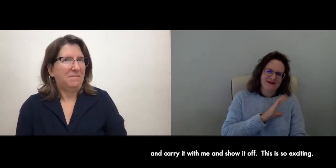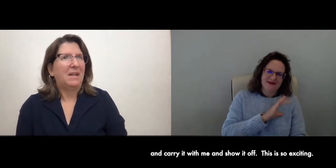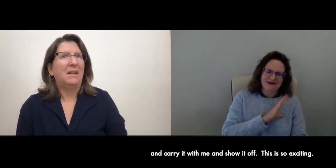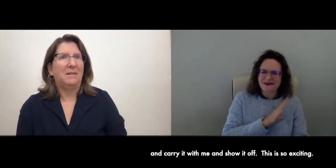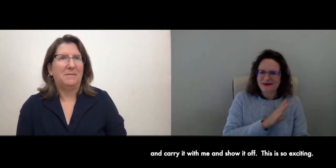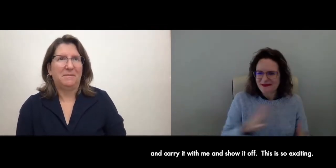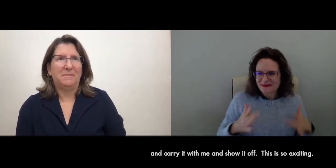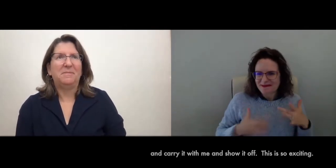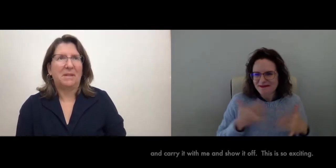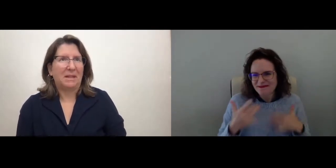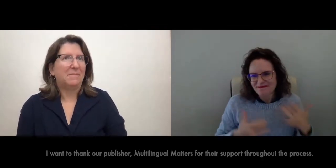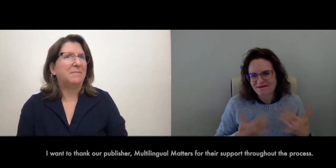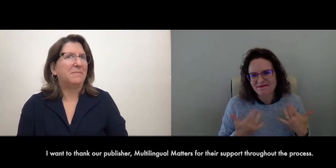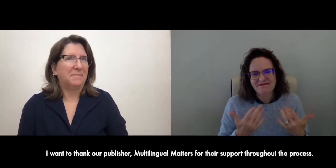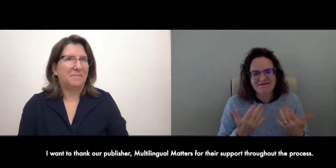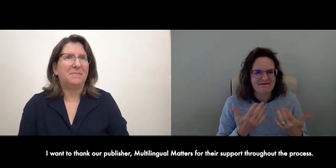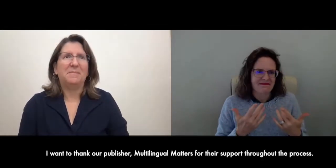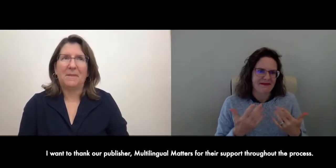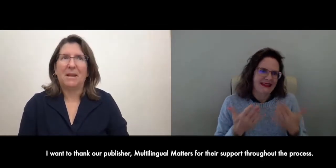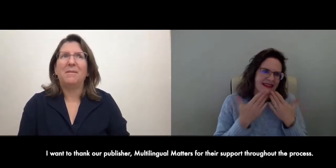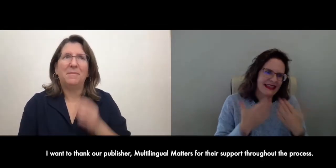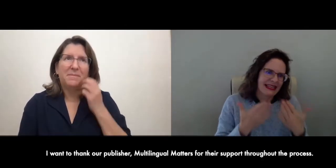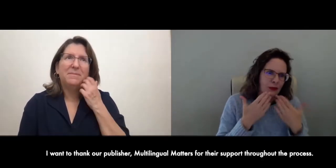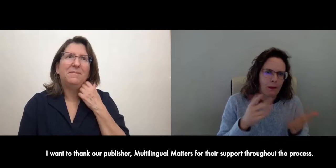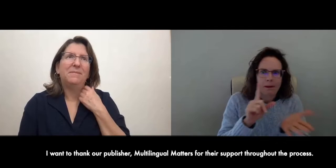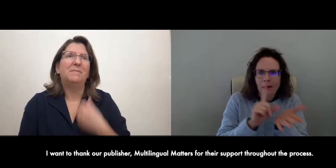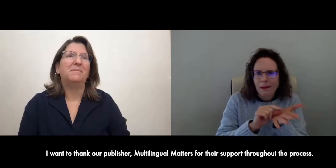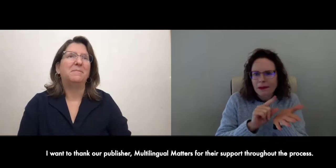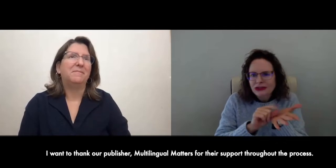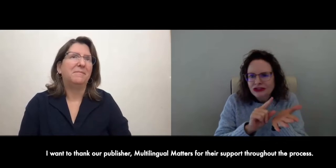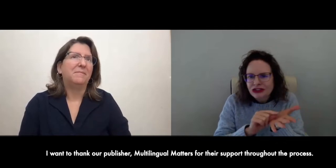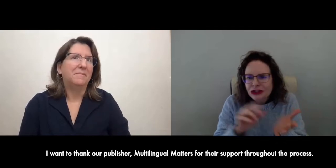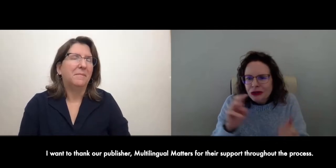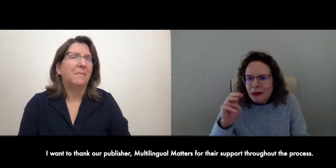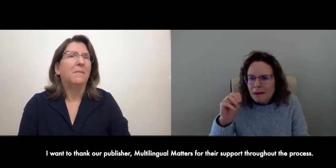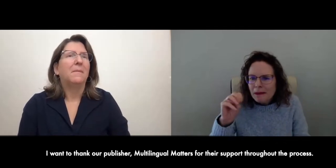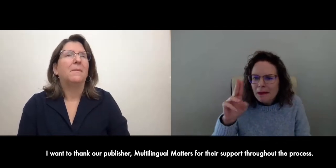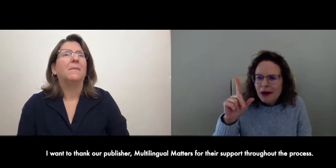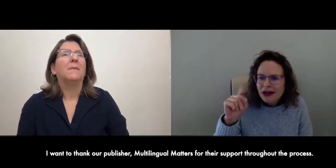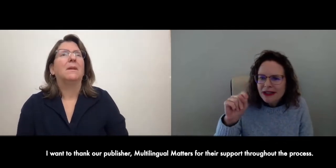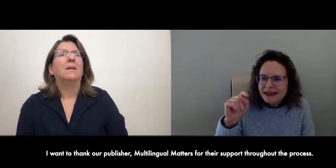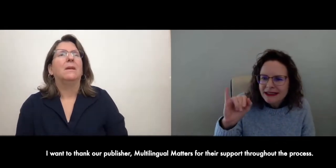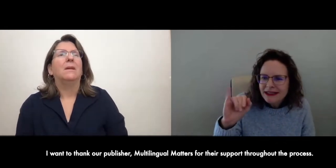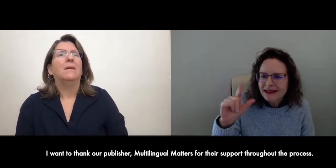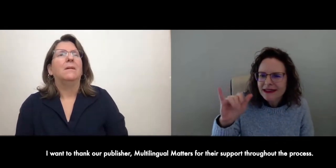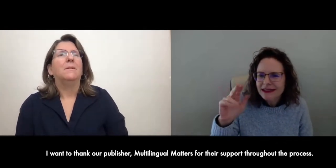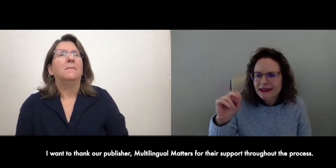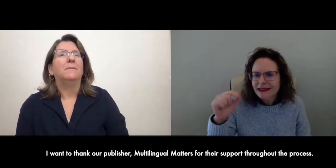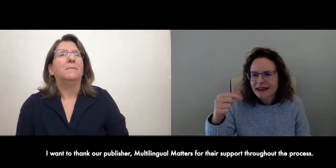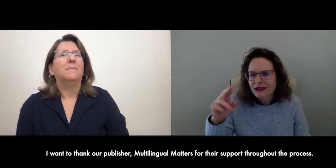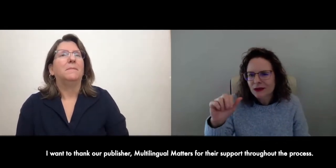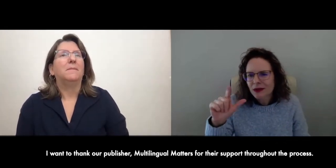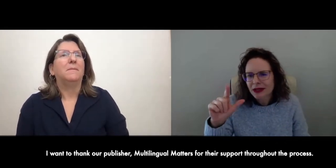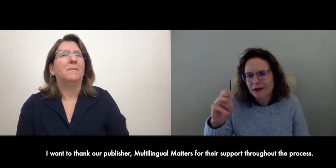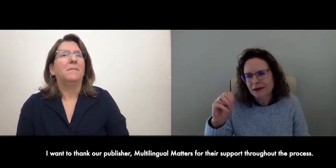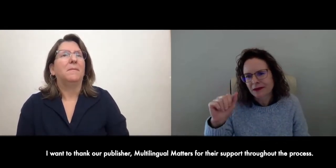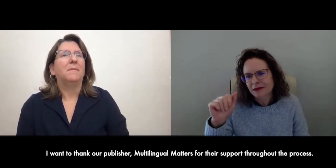This is so exciting. I want to thank our publisher, Multilingual Matters, for their support throughout the